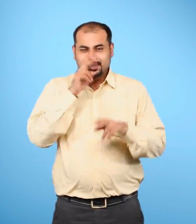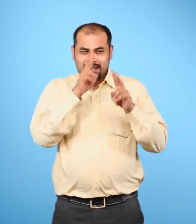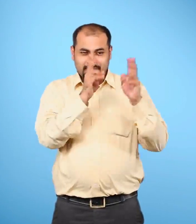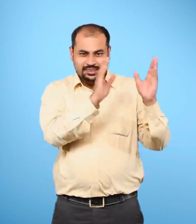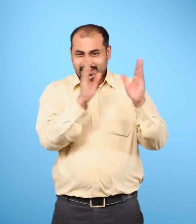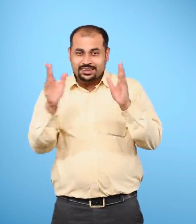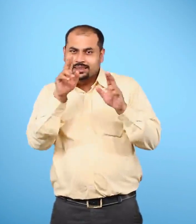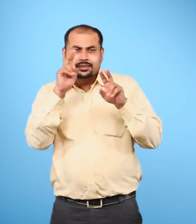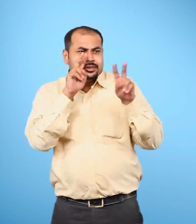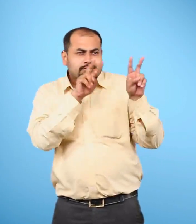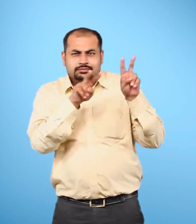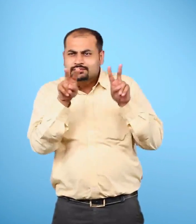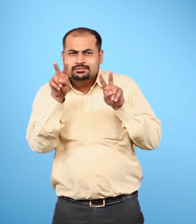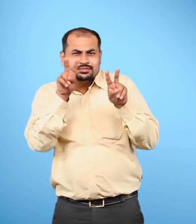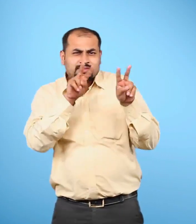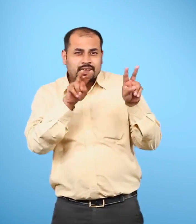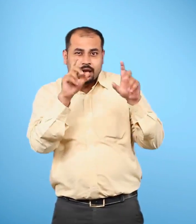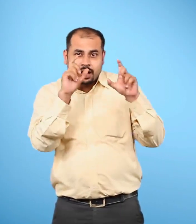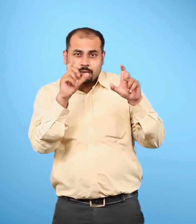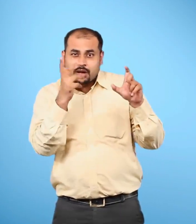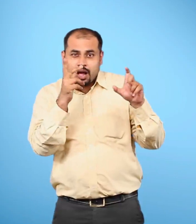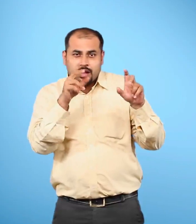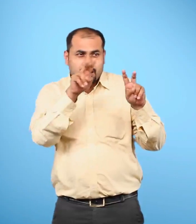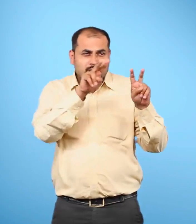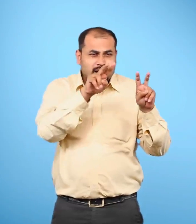Look at these carefully and find out